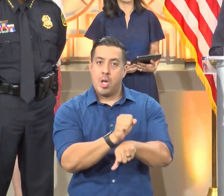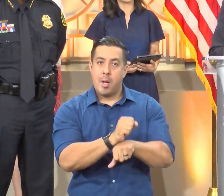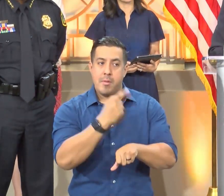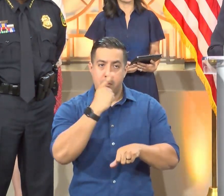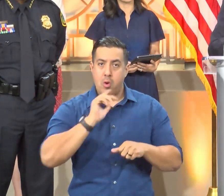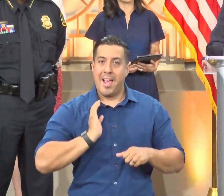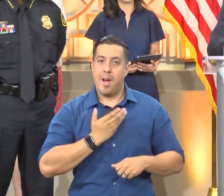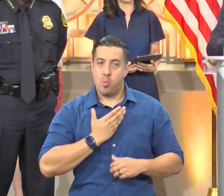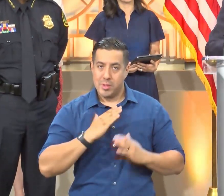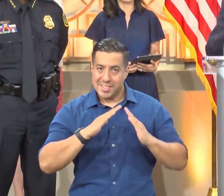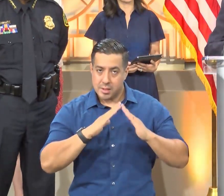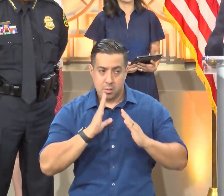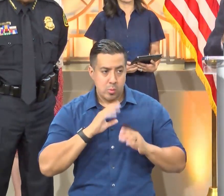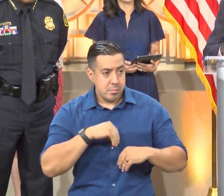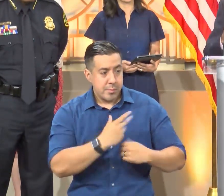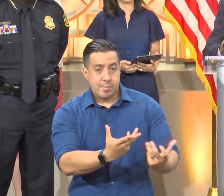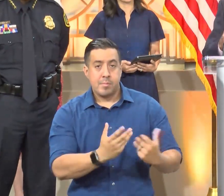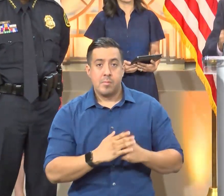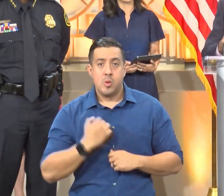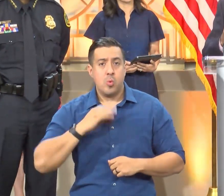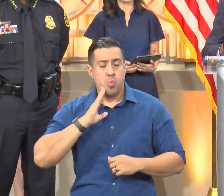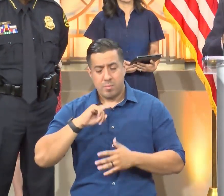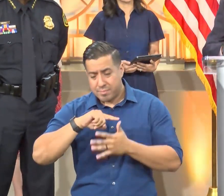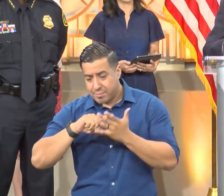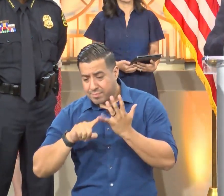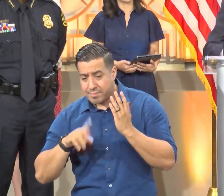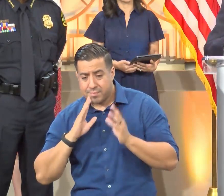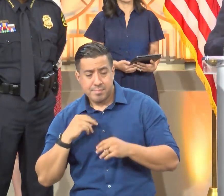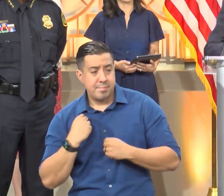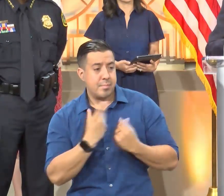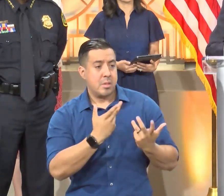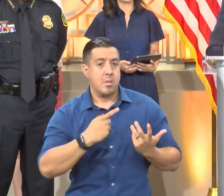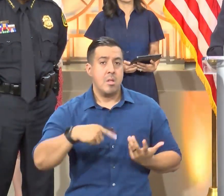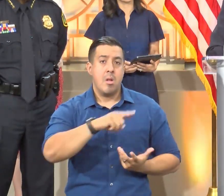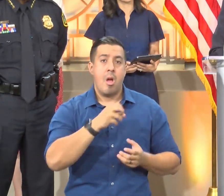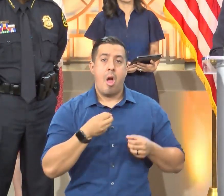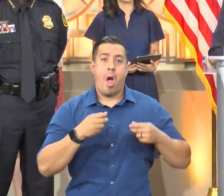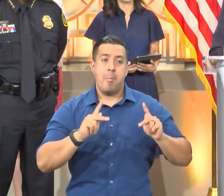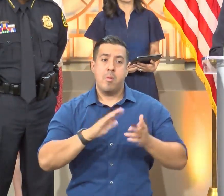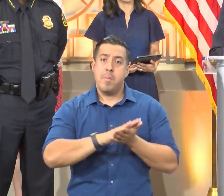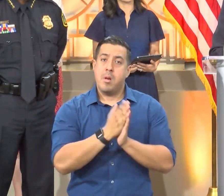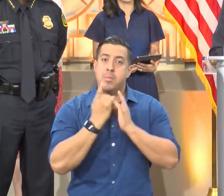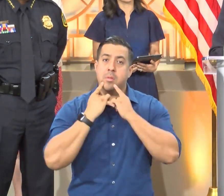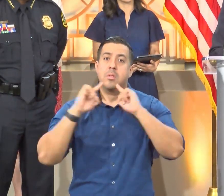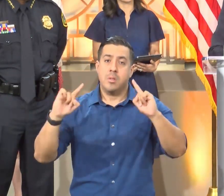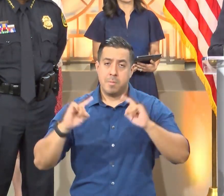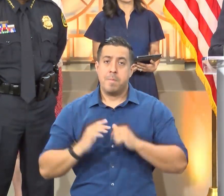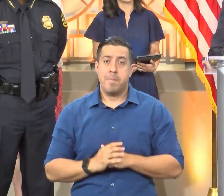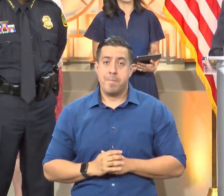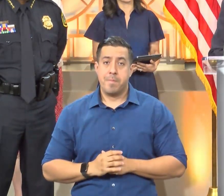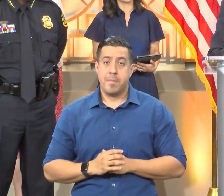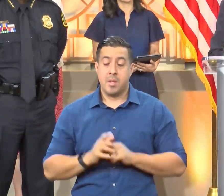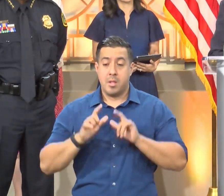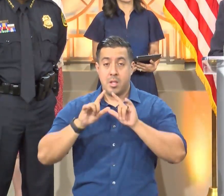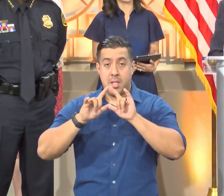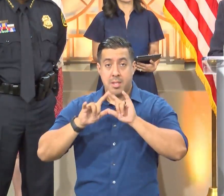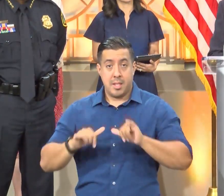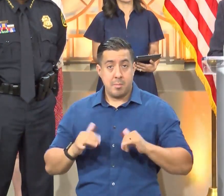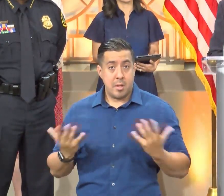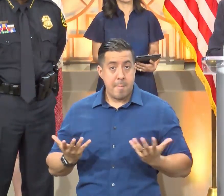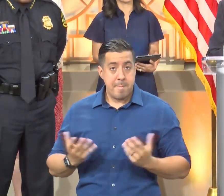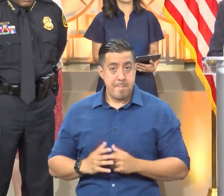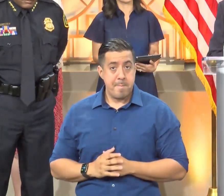city. We'll do all of those things to give people an opportunity to succeed. But at the same